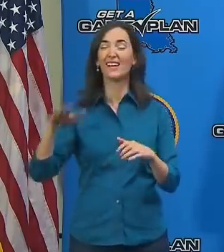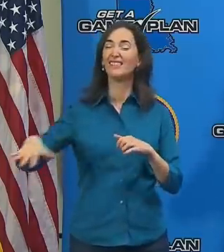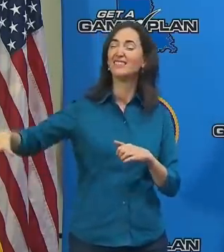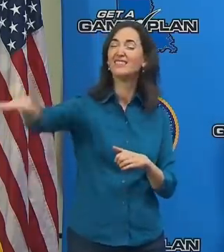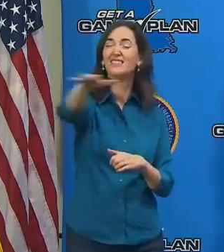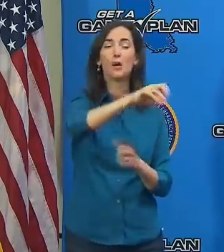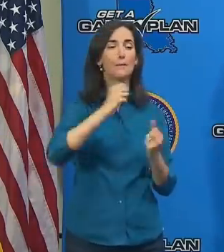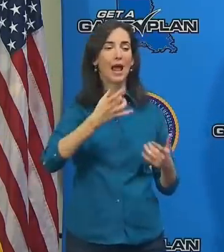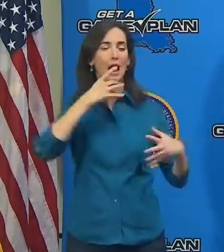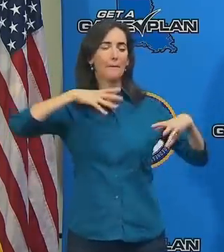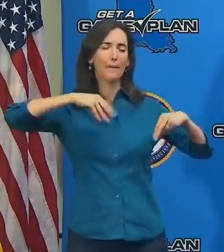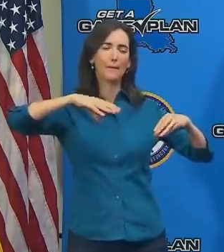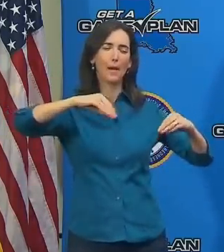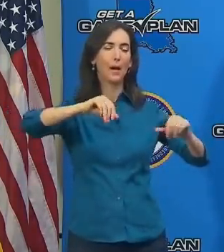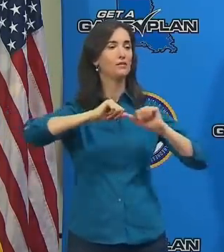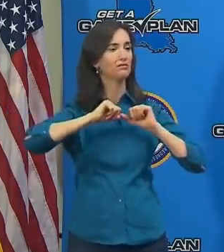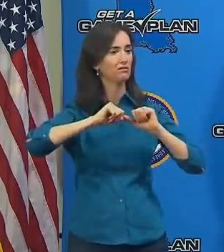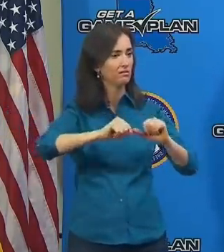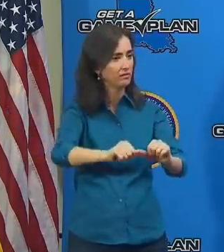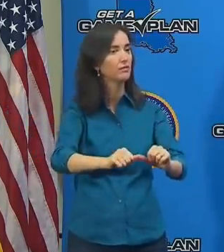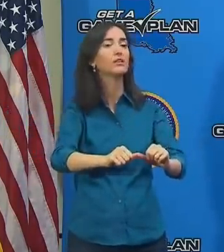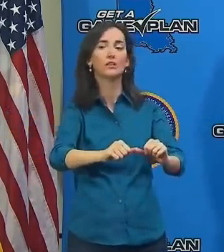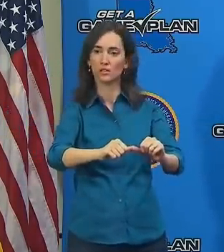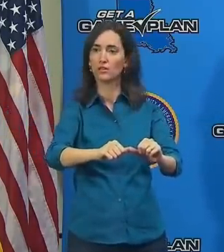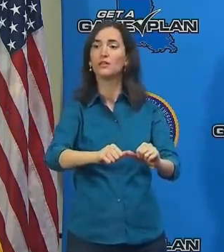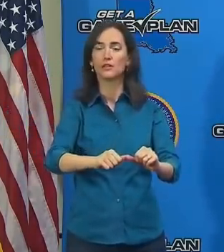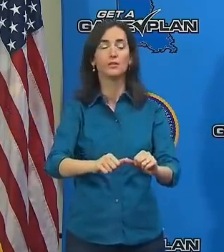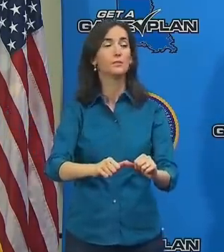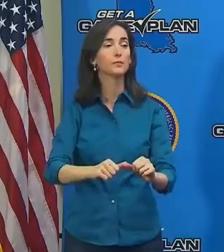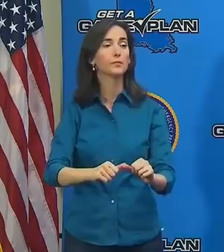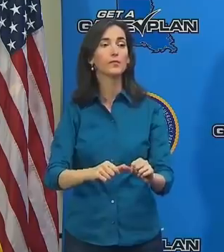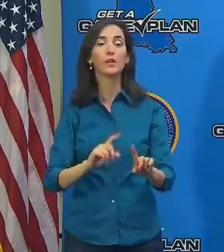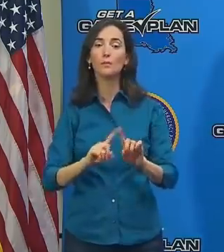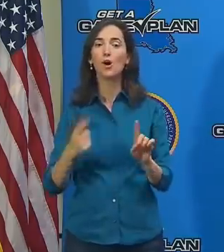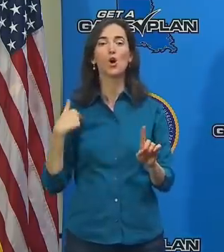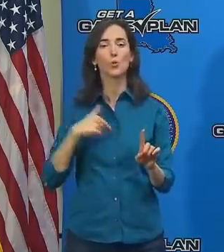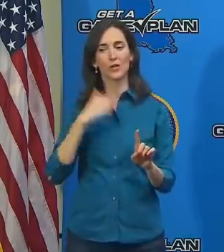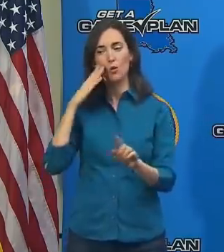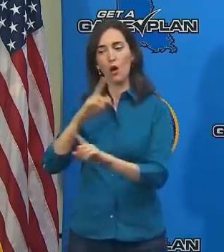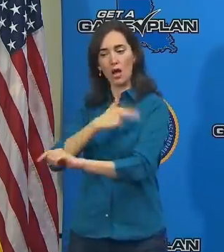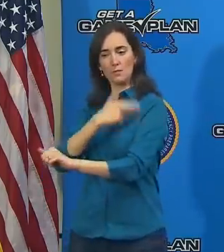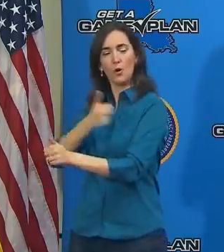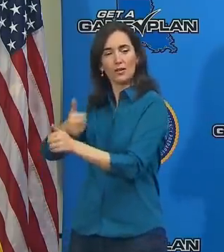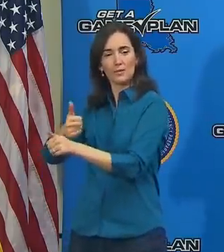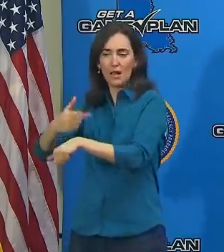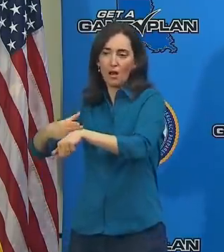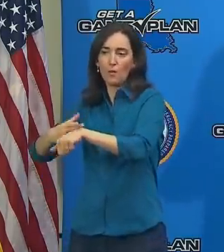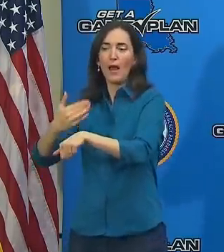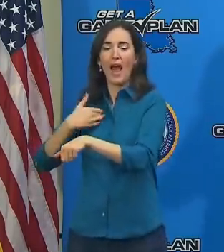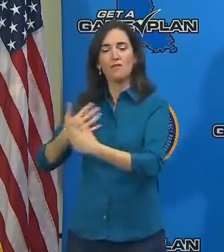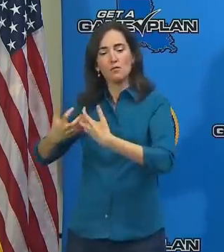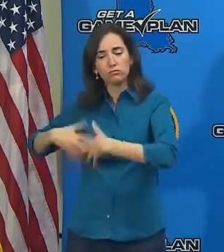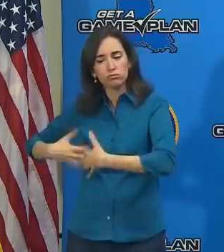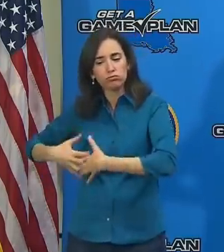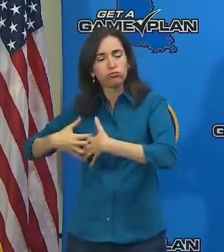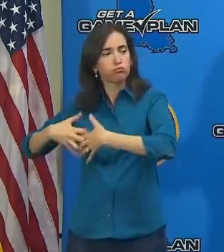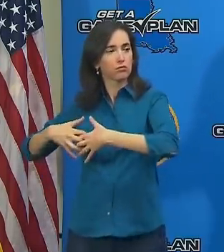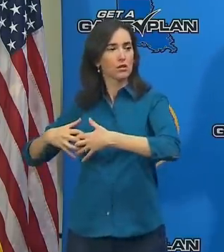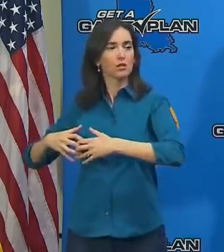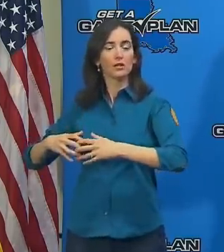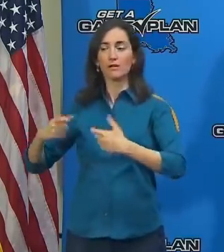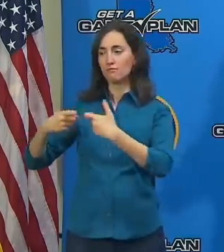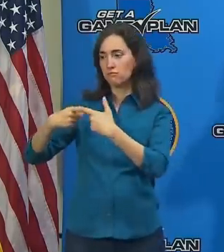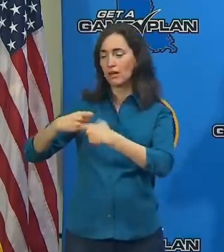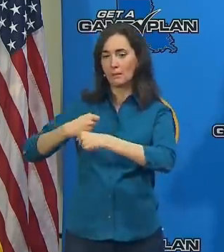outage for some time. But we know that they have generators. We know that they have stocked up on fuel